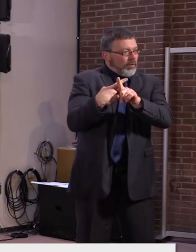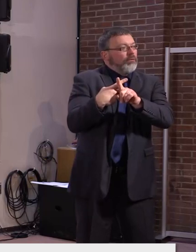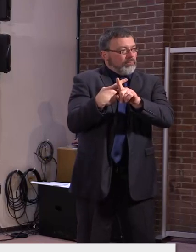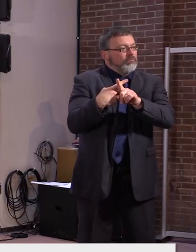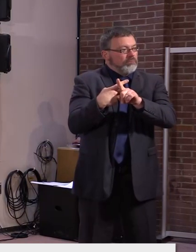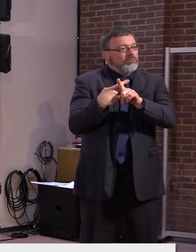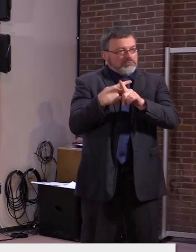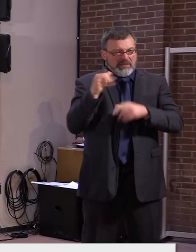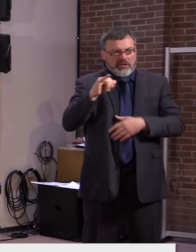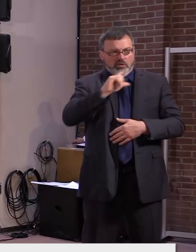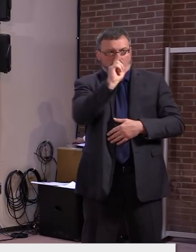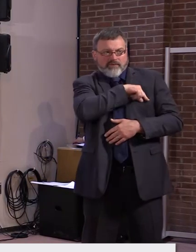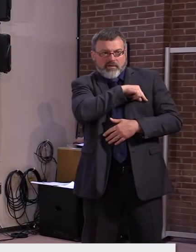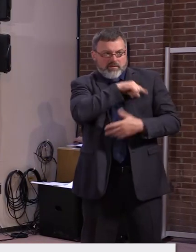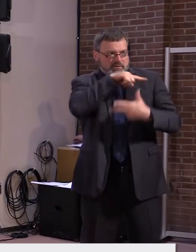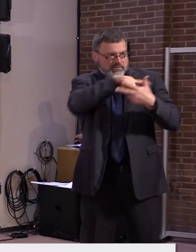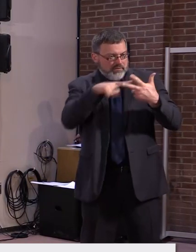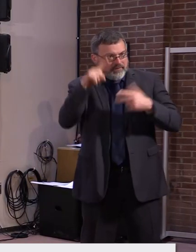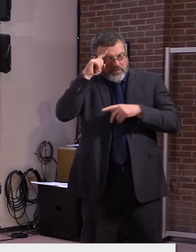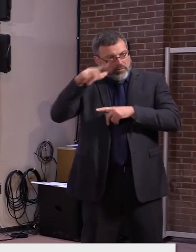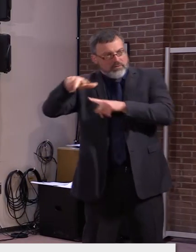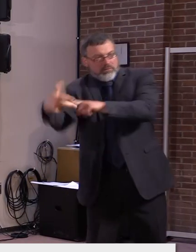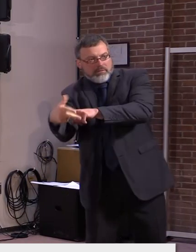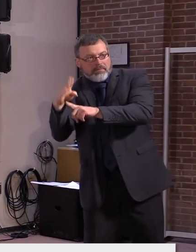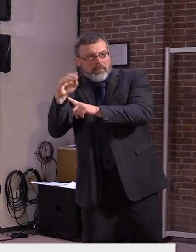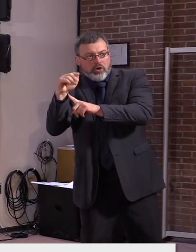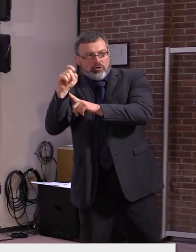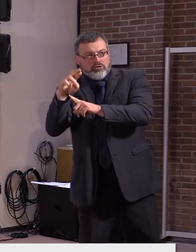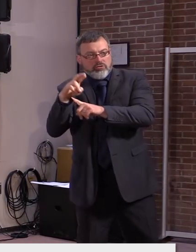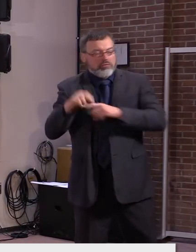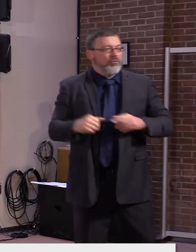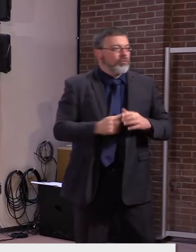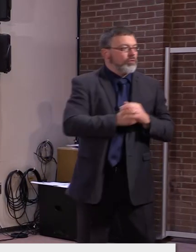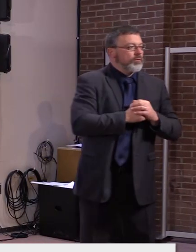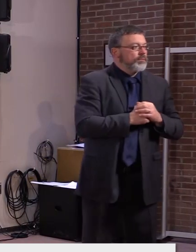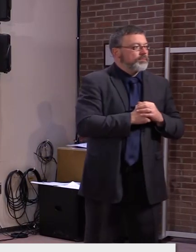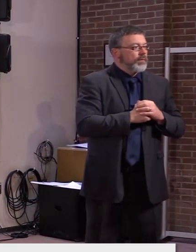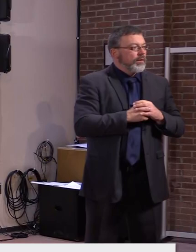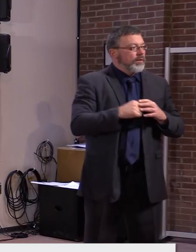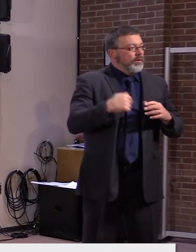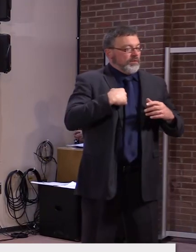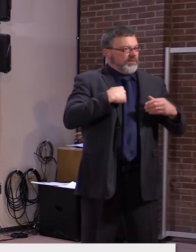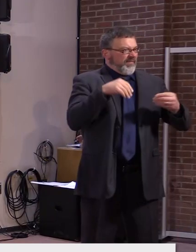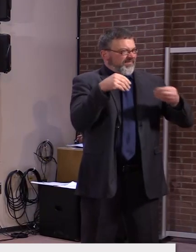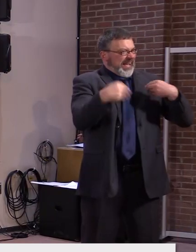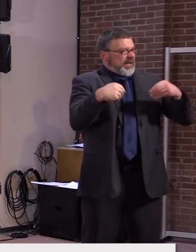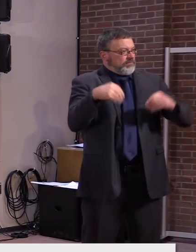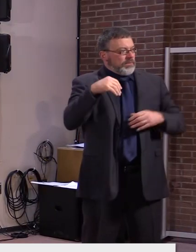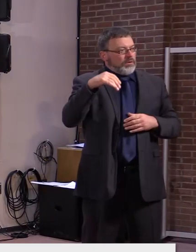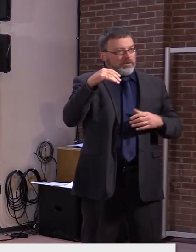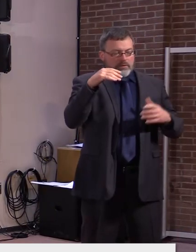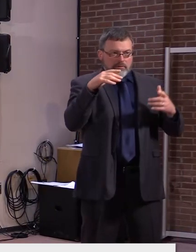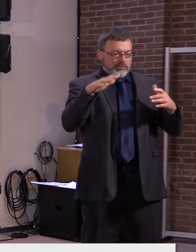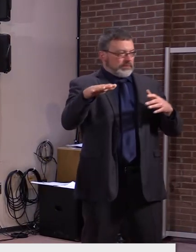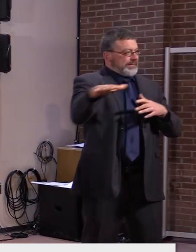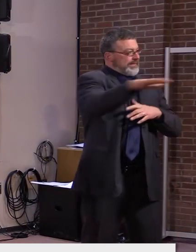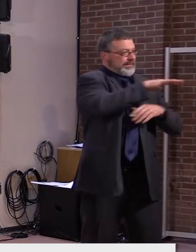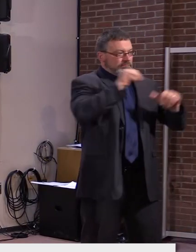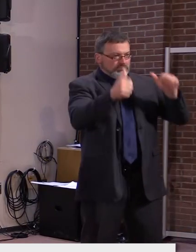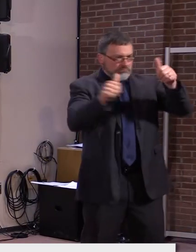well. As you heard us say, we're being very liberal and broad on our interpretation